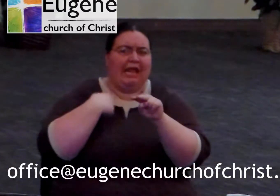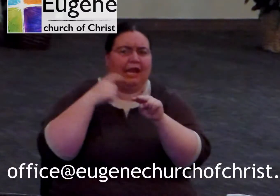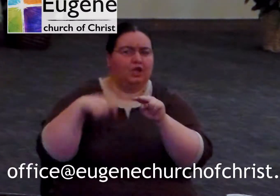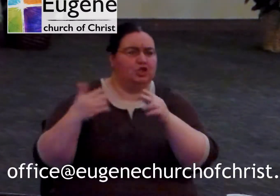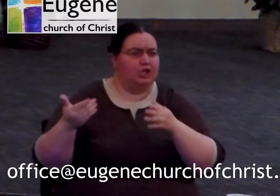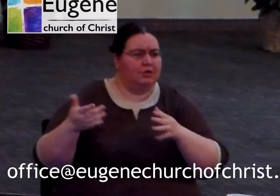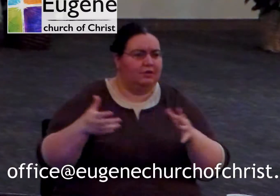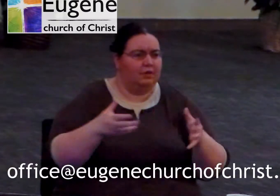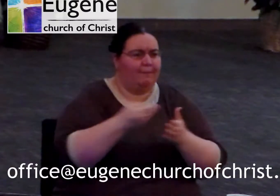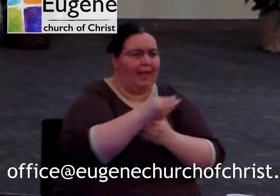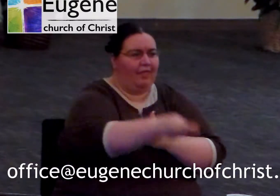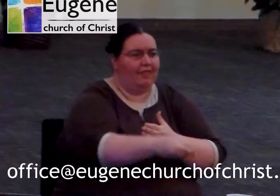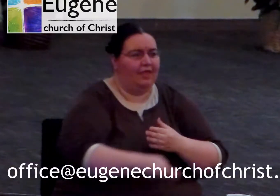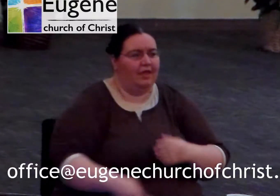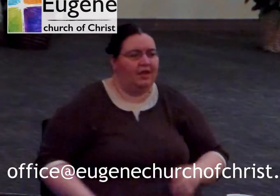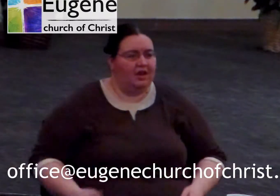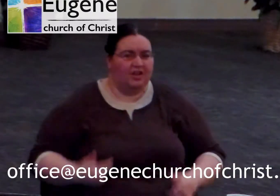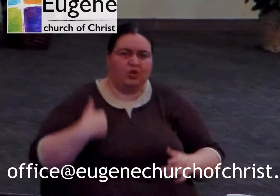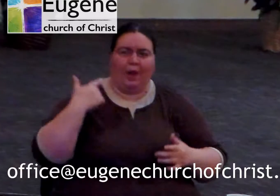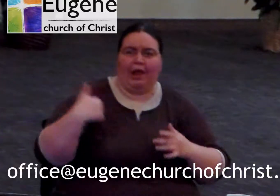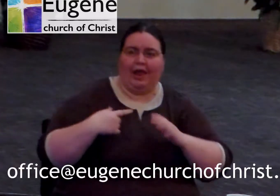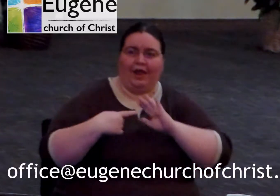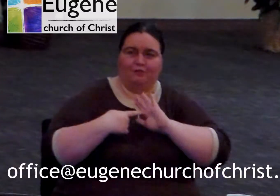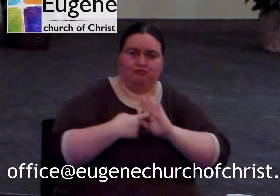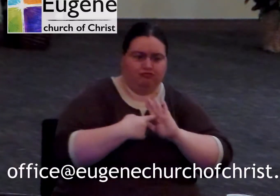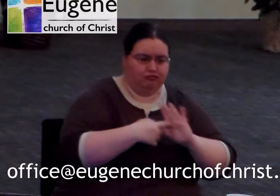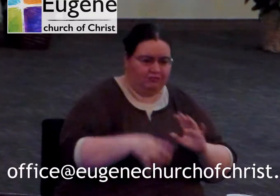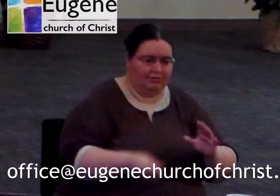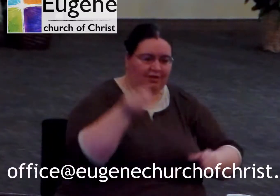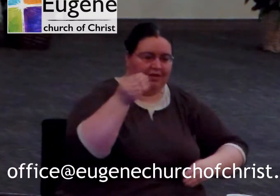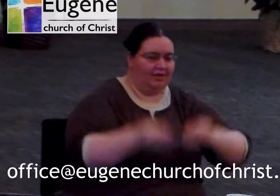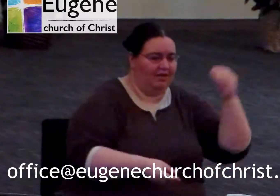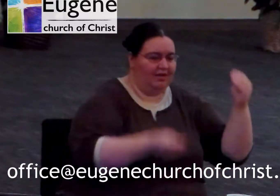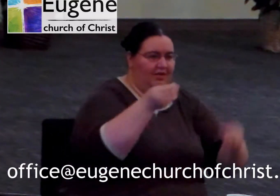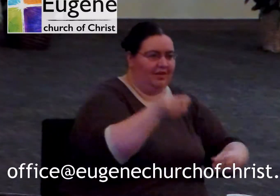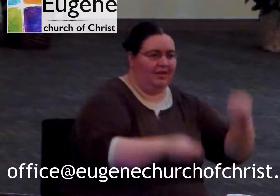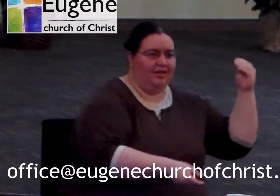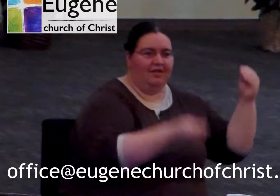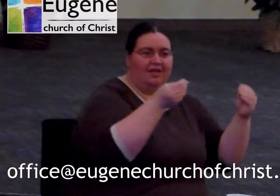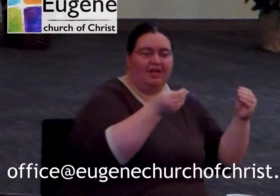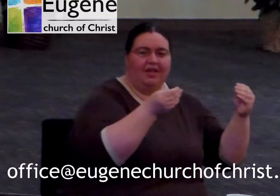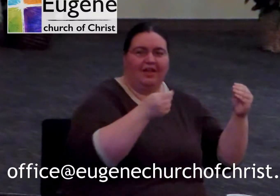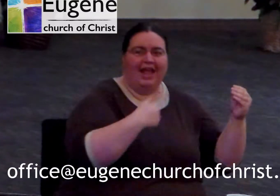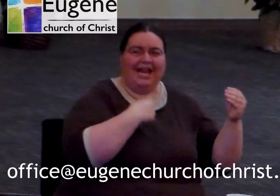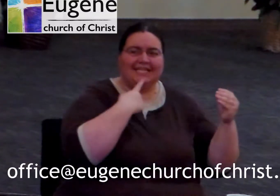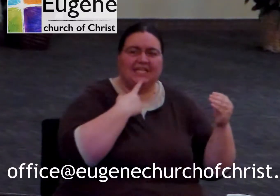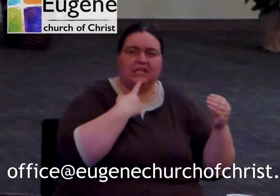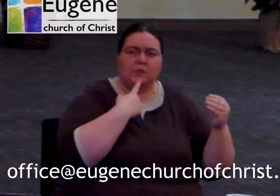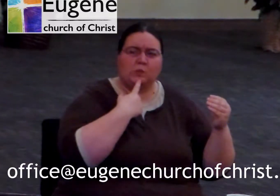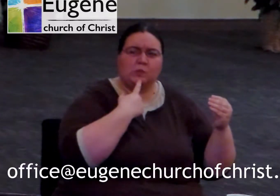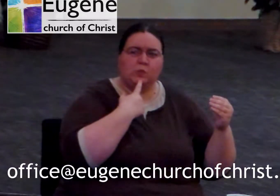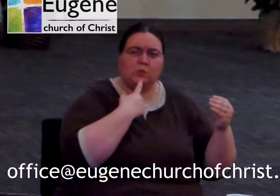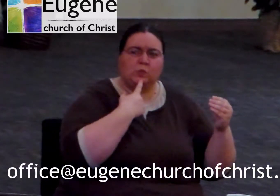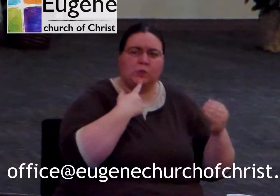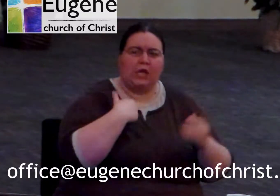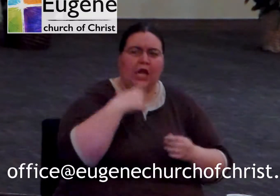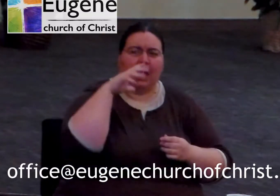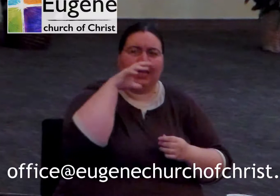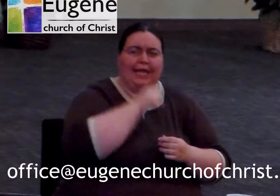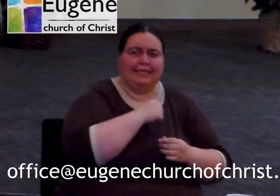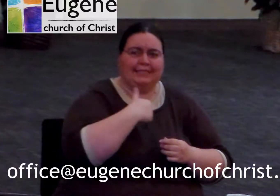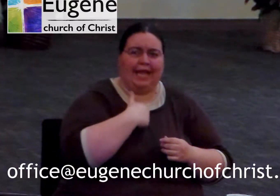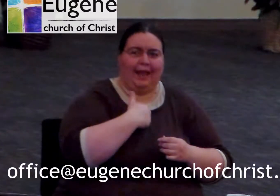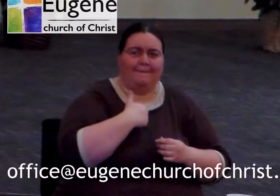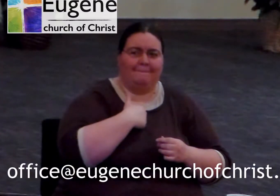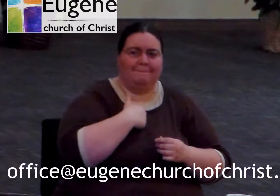a collector, because I didn't get out in the woods like these guys do. But yet, as weird as that sounds, I think as Christians, we do some of the